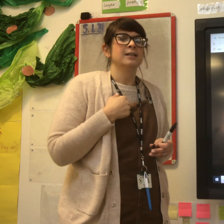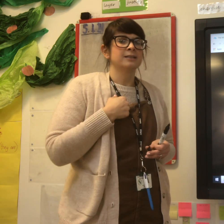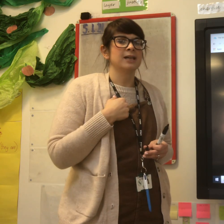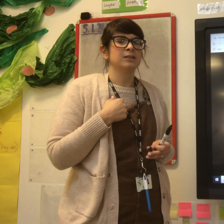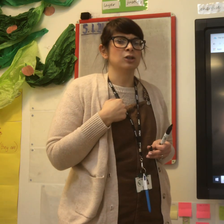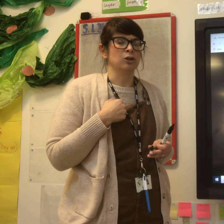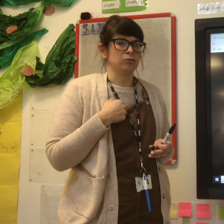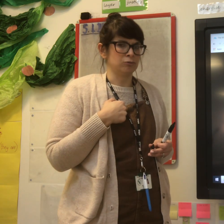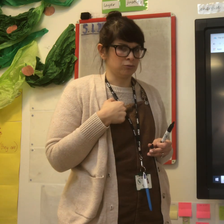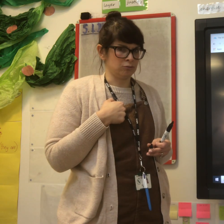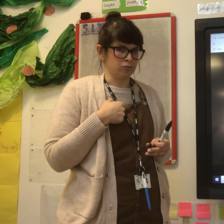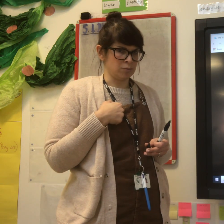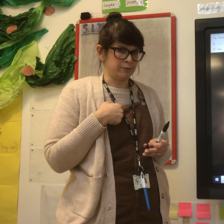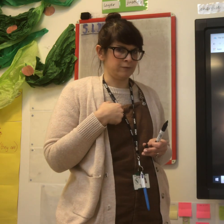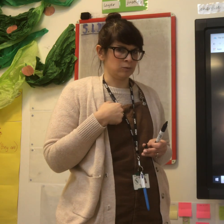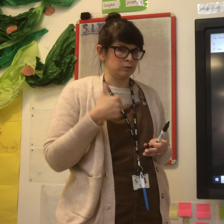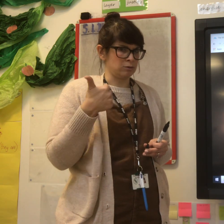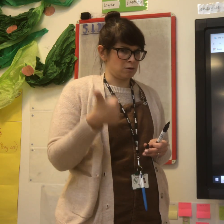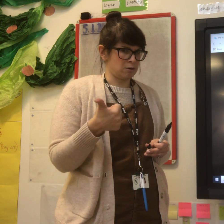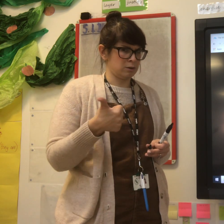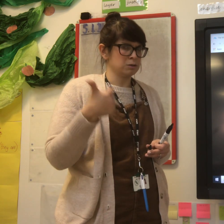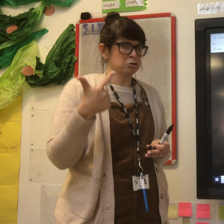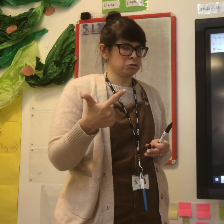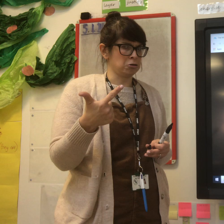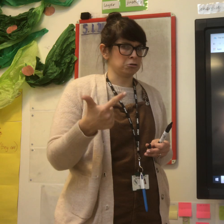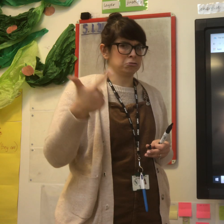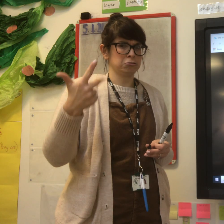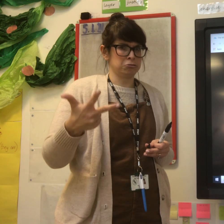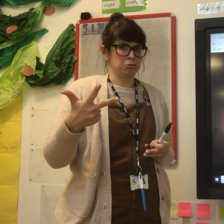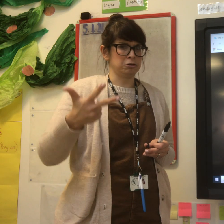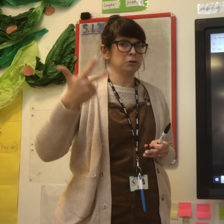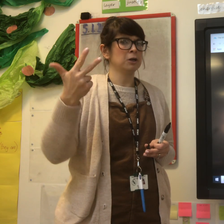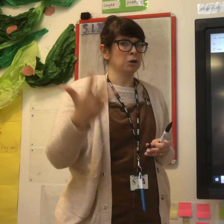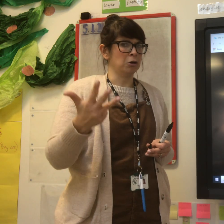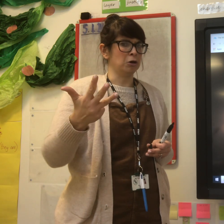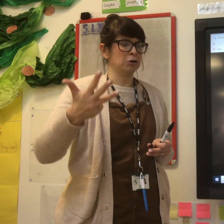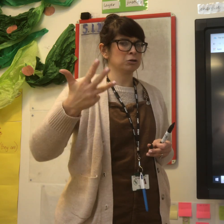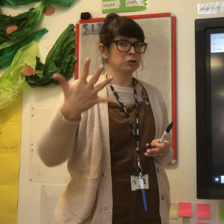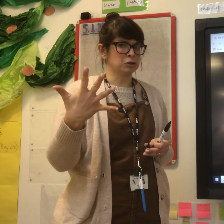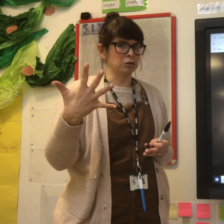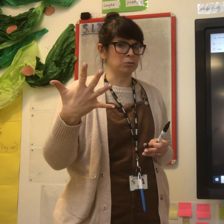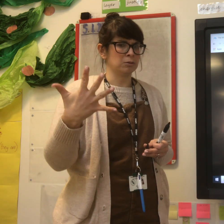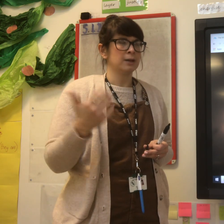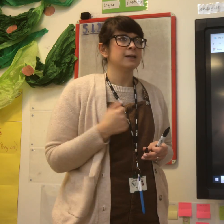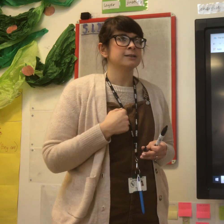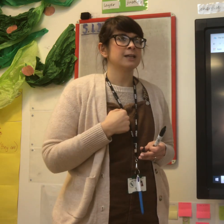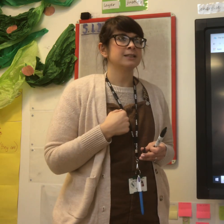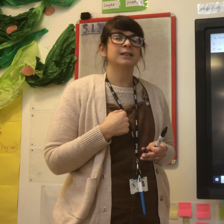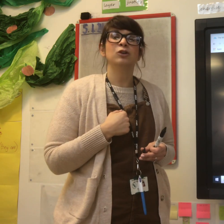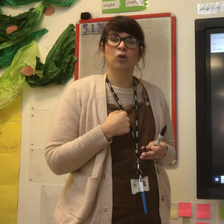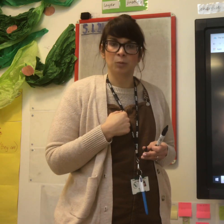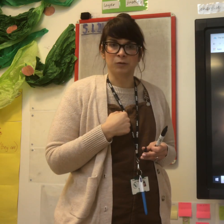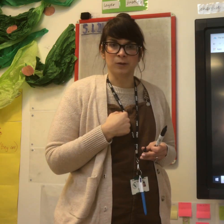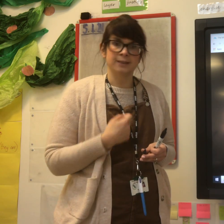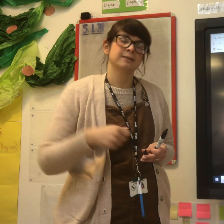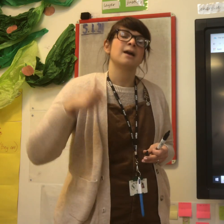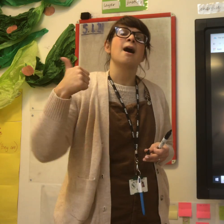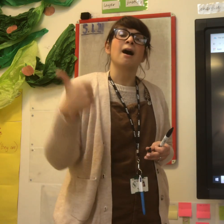Say it in a grumpy voice. I can see a girl. Say it in a normal voice.